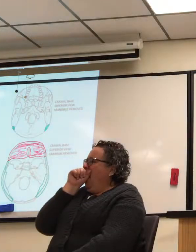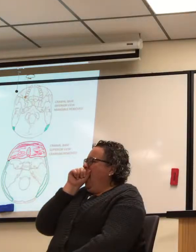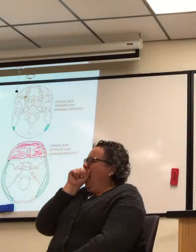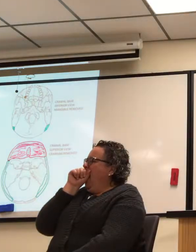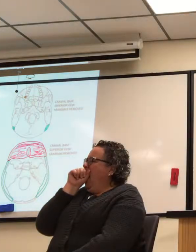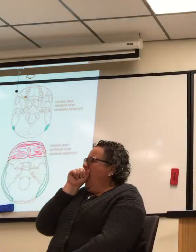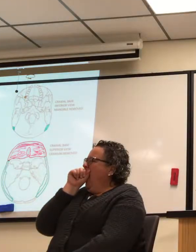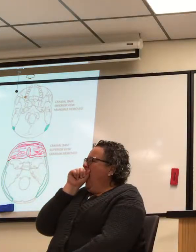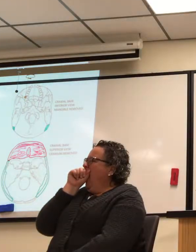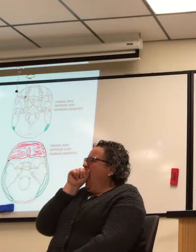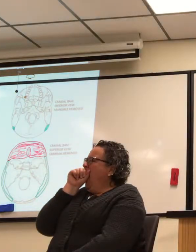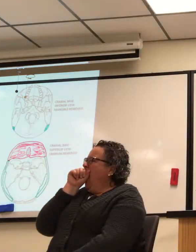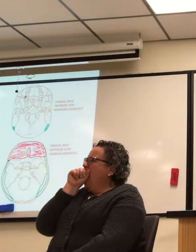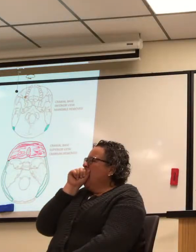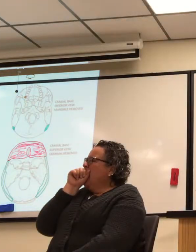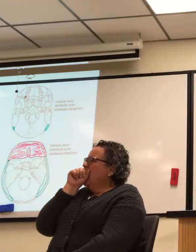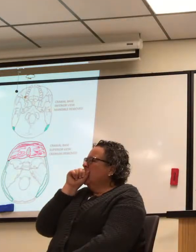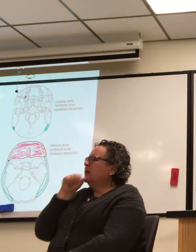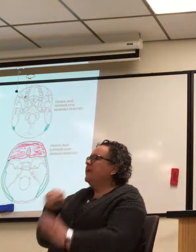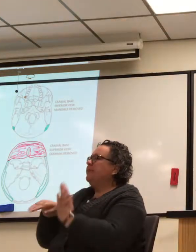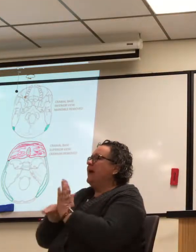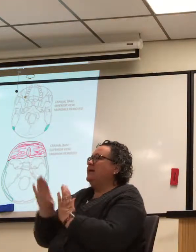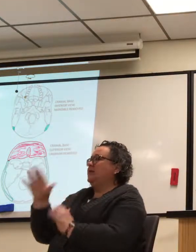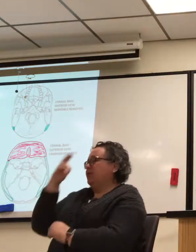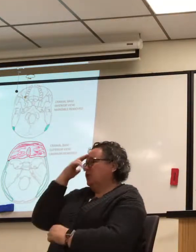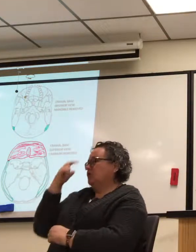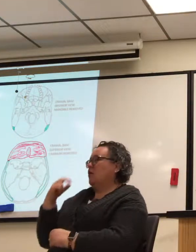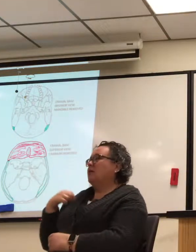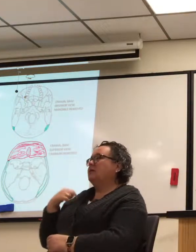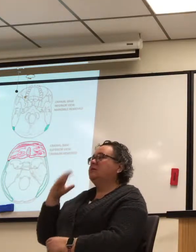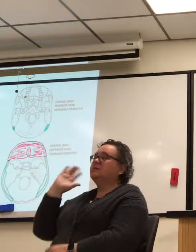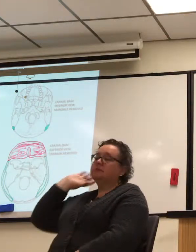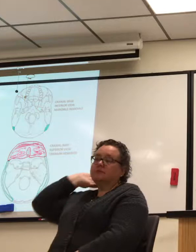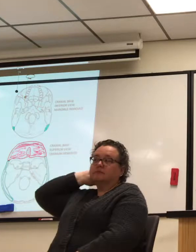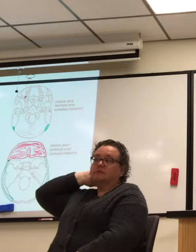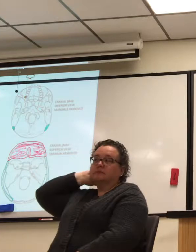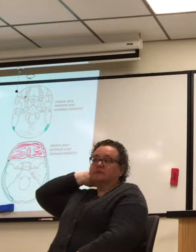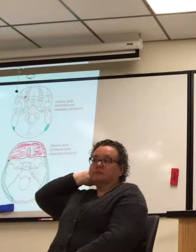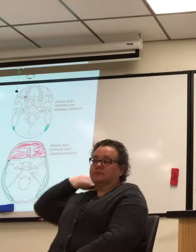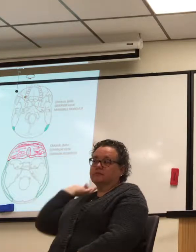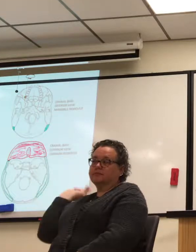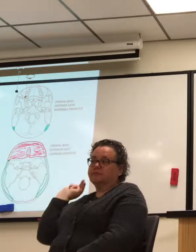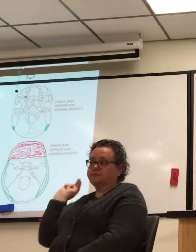Base of your skull, posterior skull. So let's color it in.